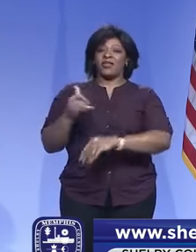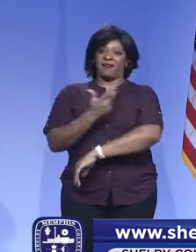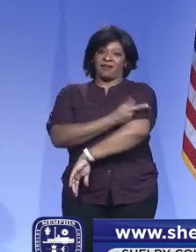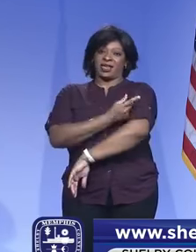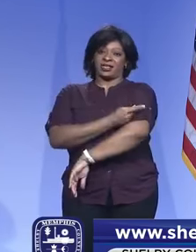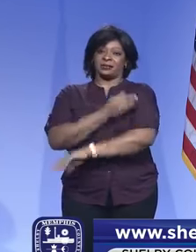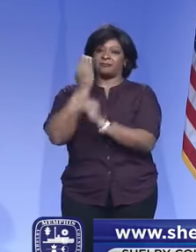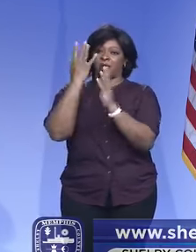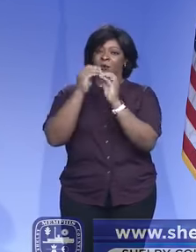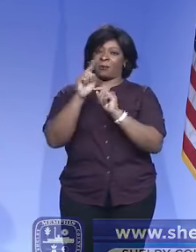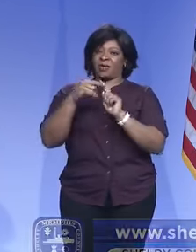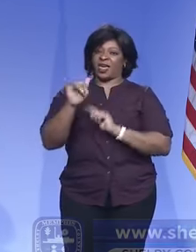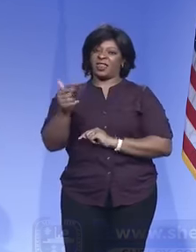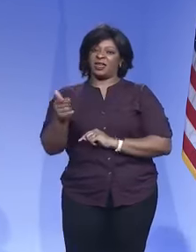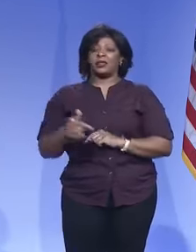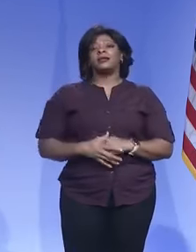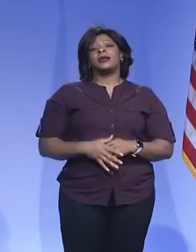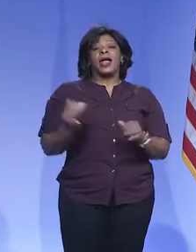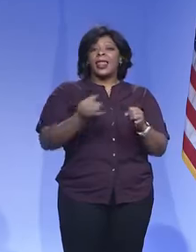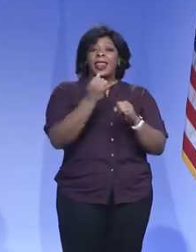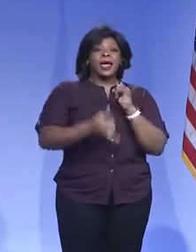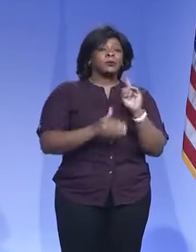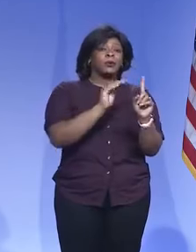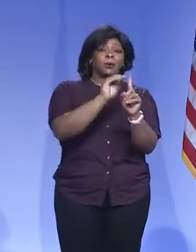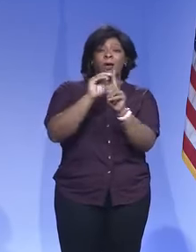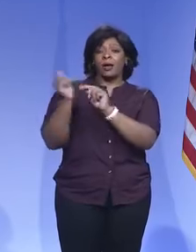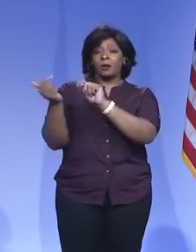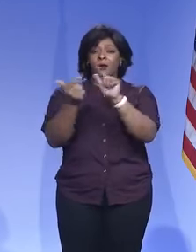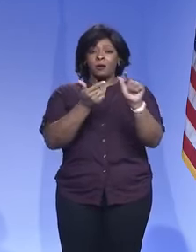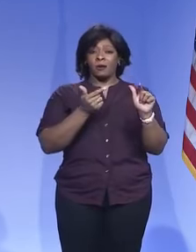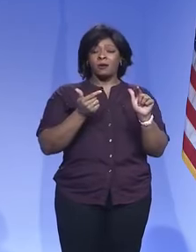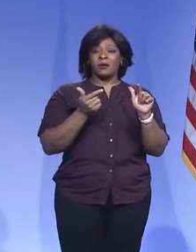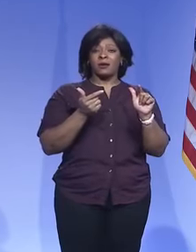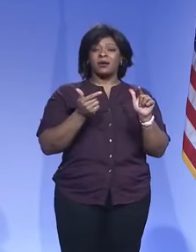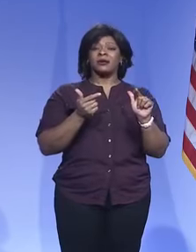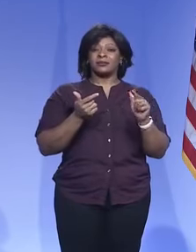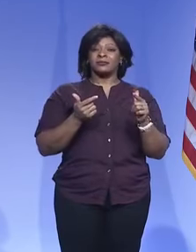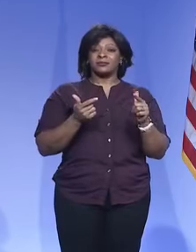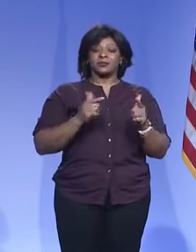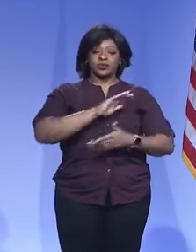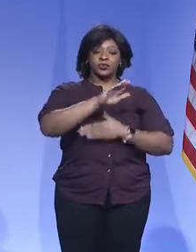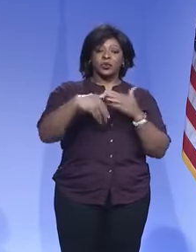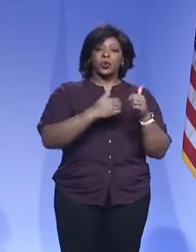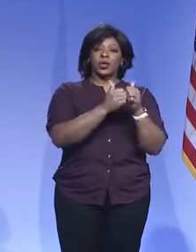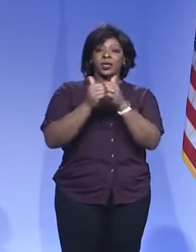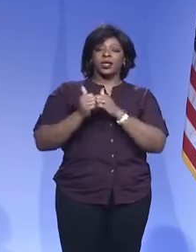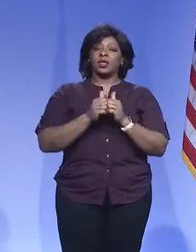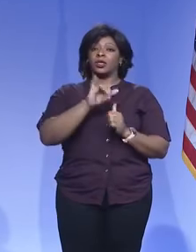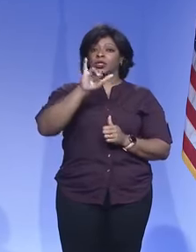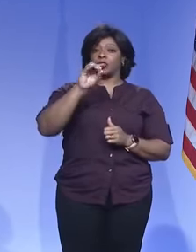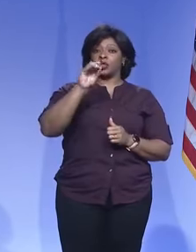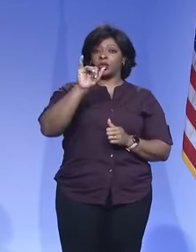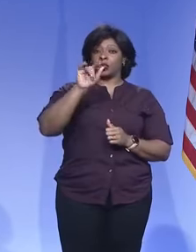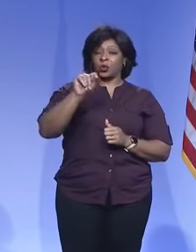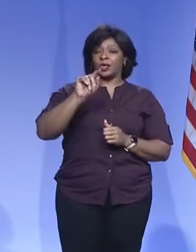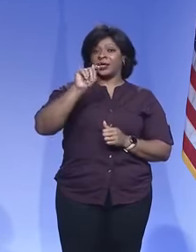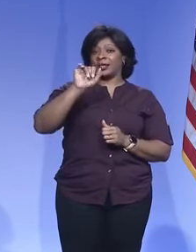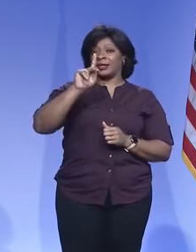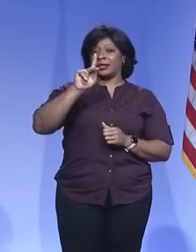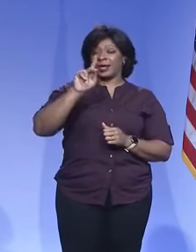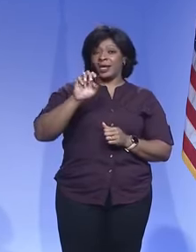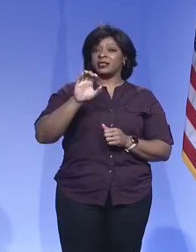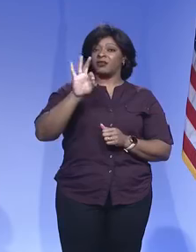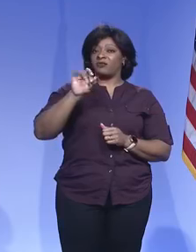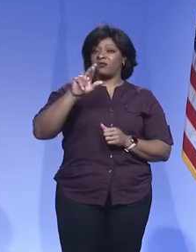vaccine. Lastly, I just want to remind everyone that collectively the Joint Task Force, which includes the